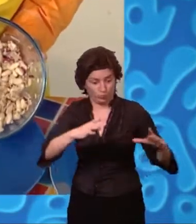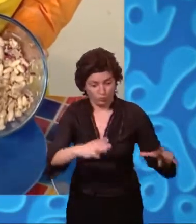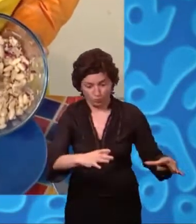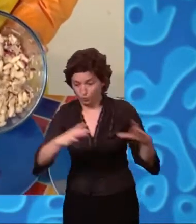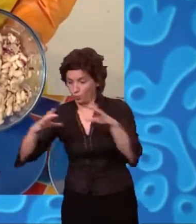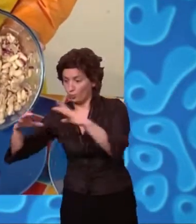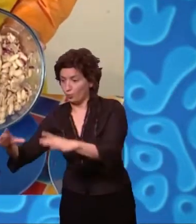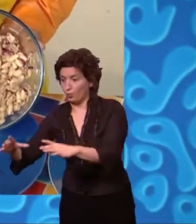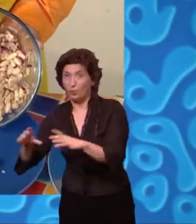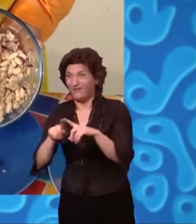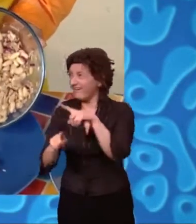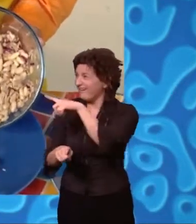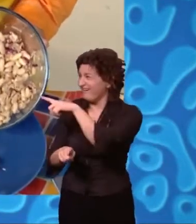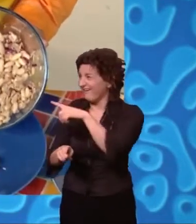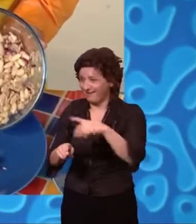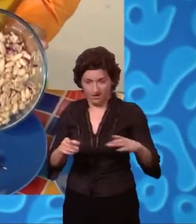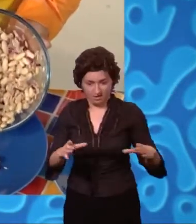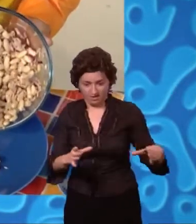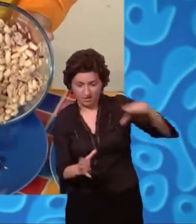evenly,